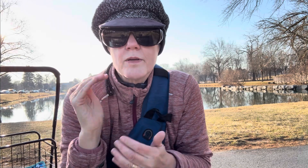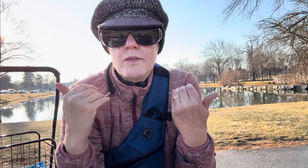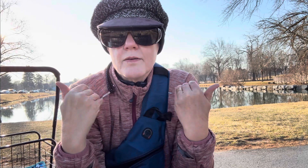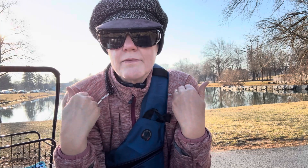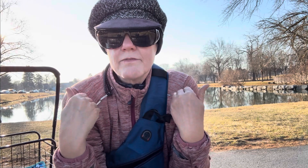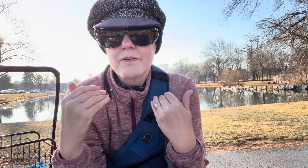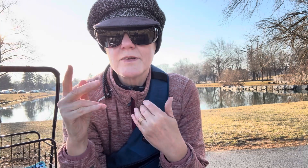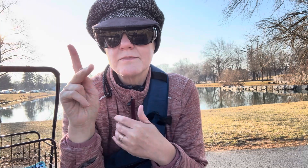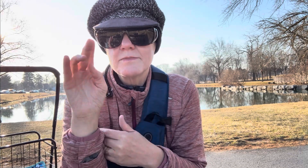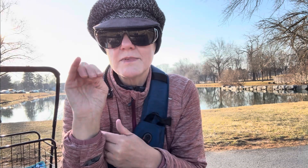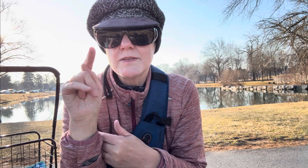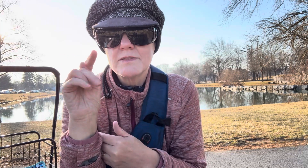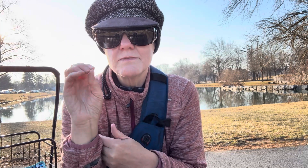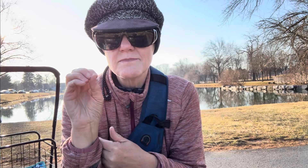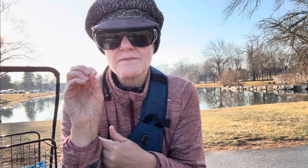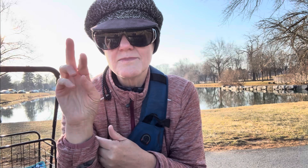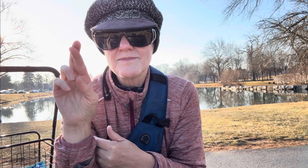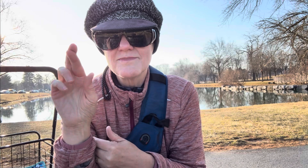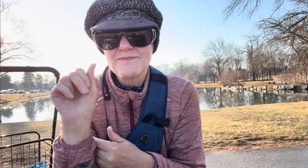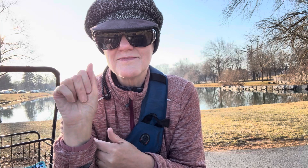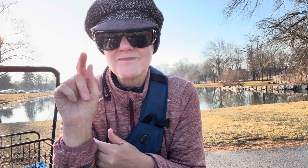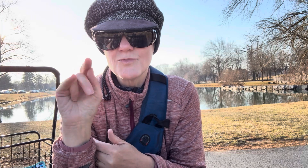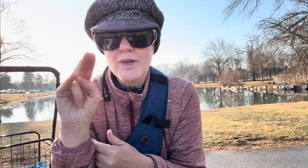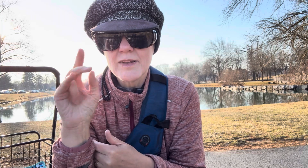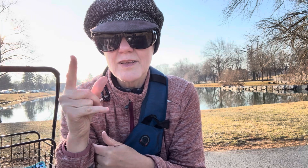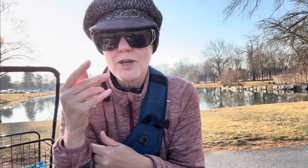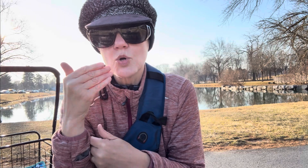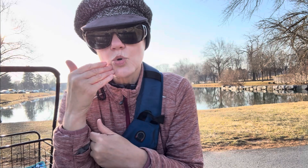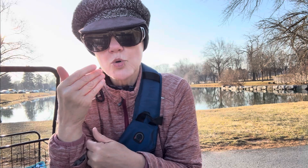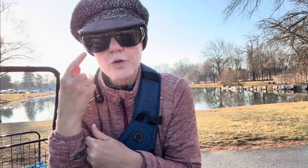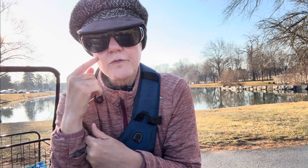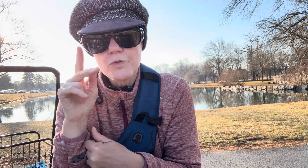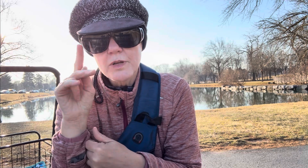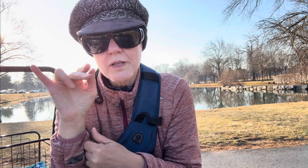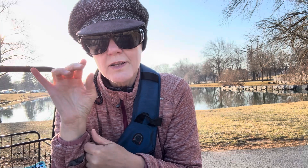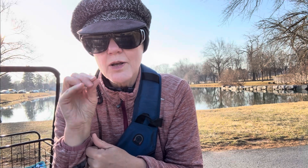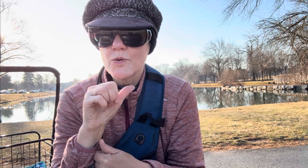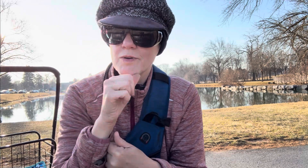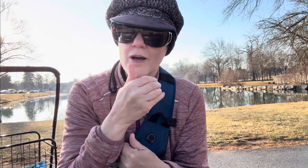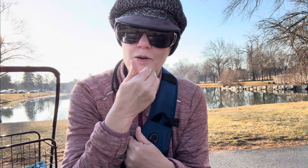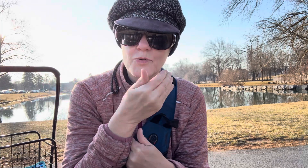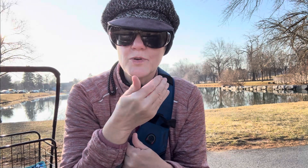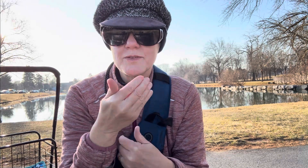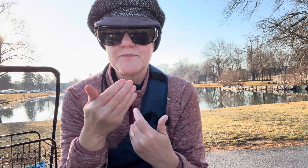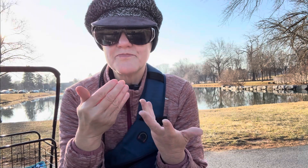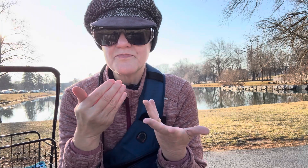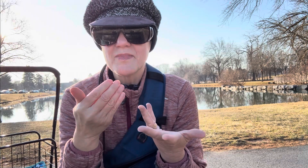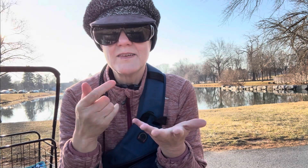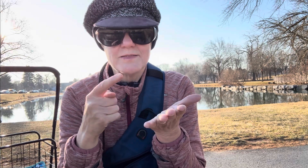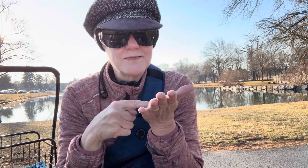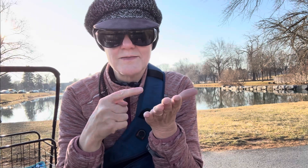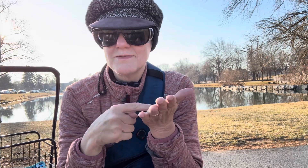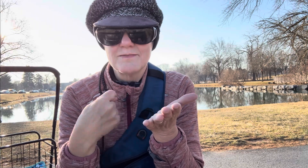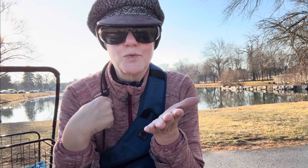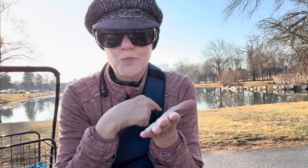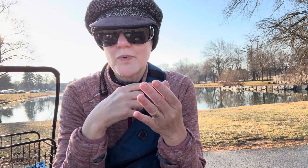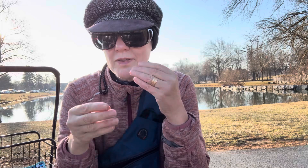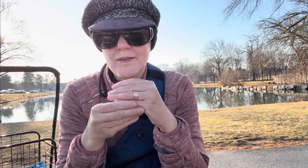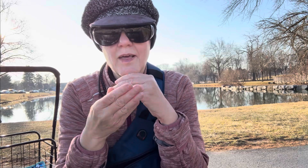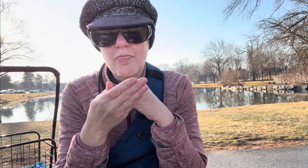Carb Manager app helps. It will have carb ratings for food. Good for keto, not good for keto. Sometimes we